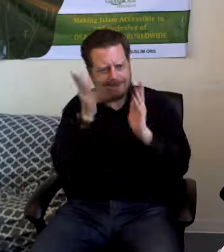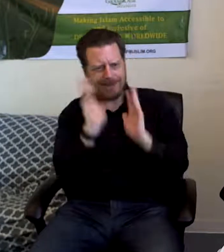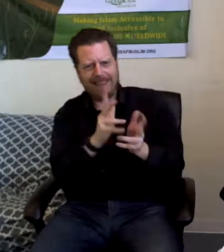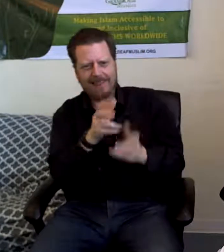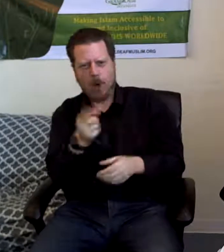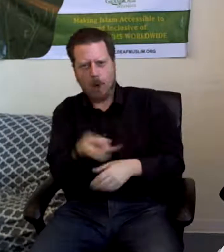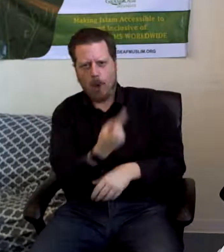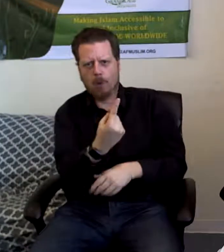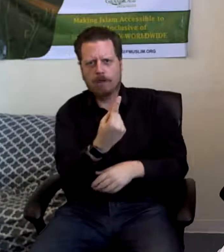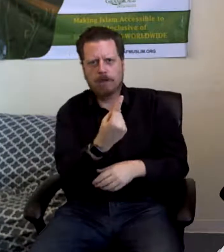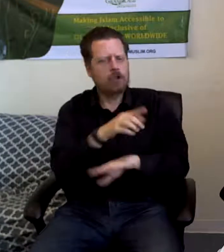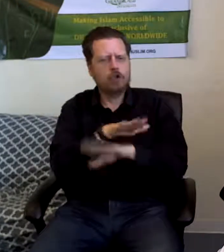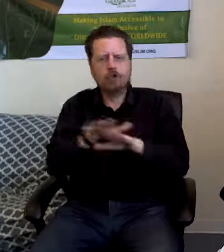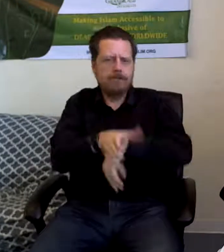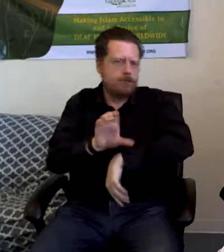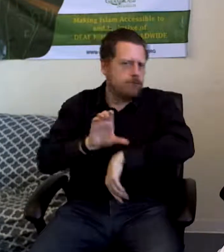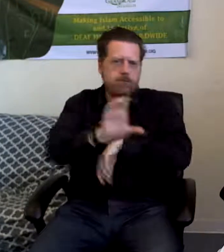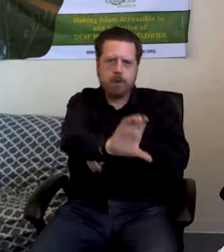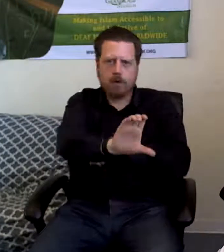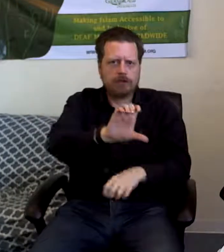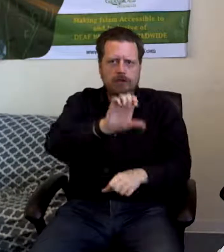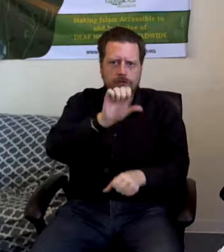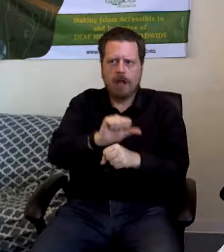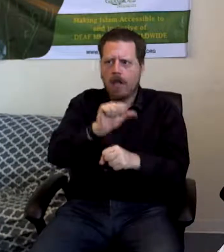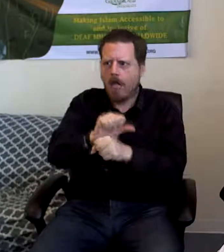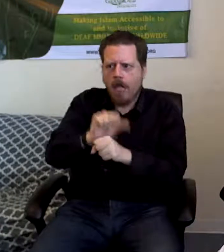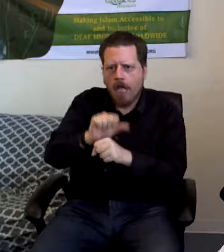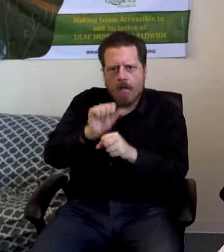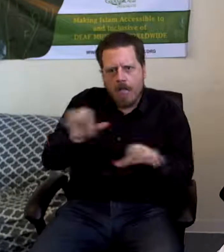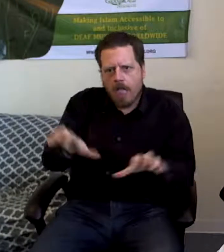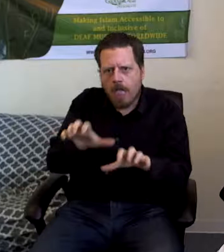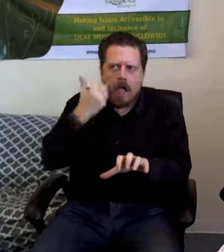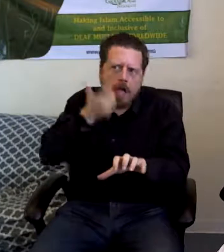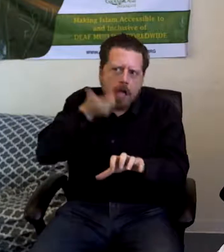Don't force her to prostitute to make money out of her.